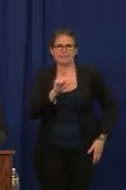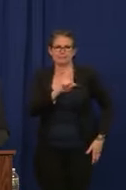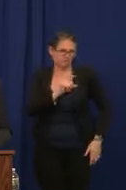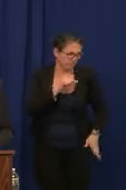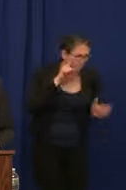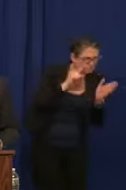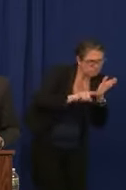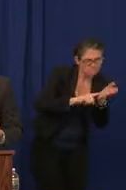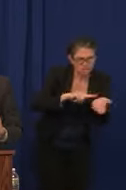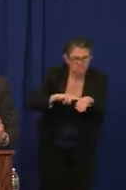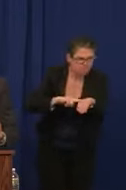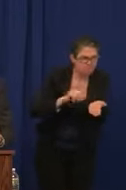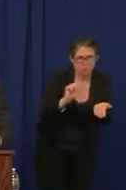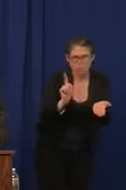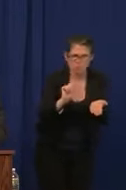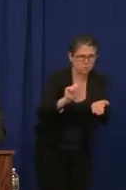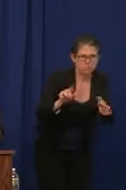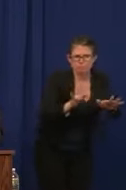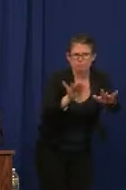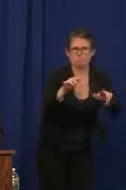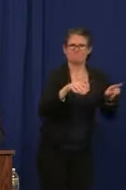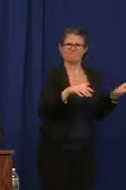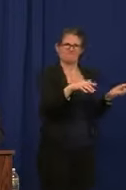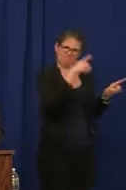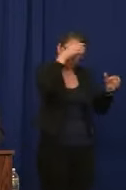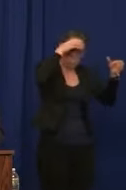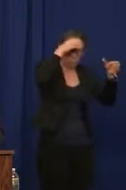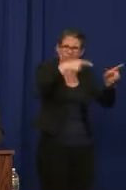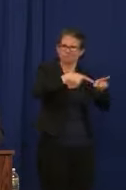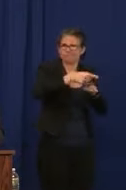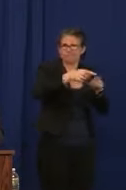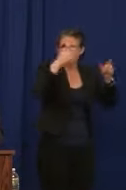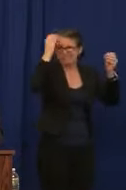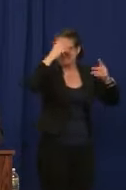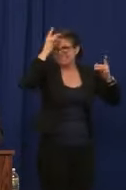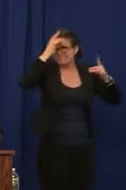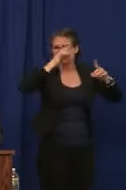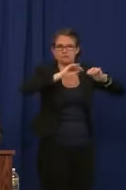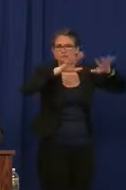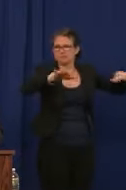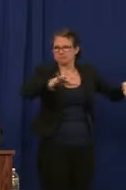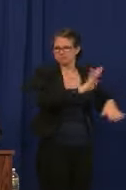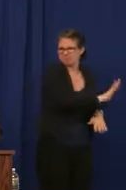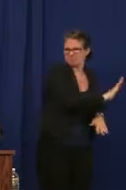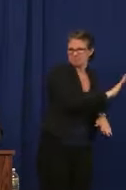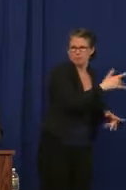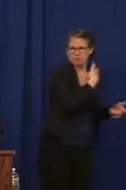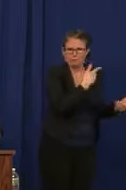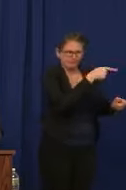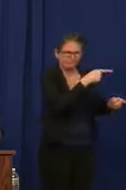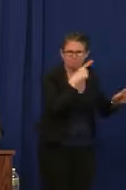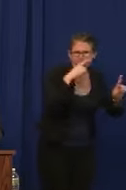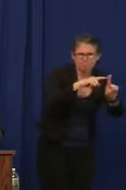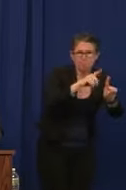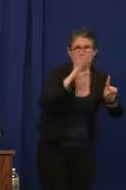outbreaks. They try to construct a timeline of who got sick and when. And A, they try to determine whether it could have been brought